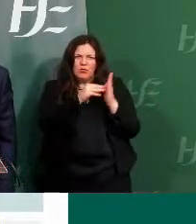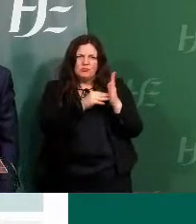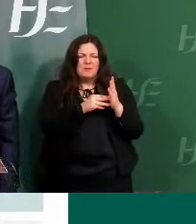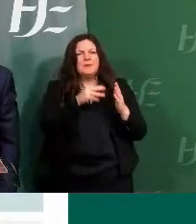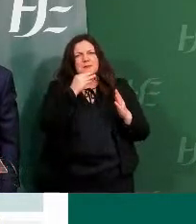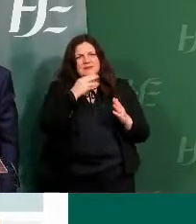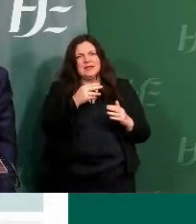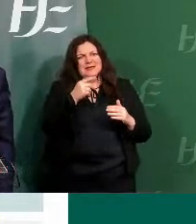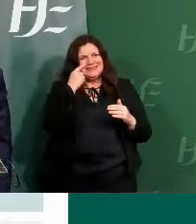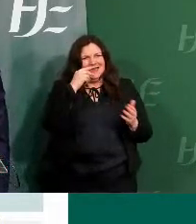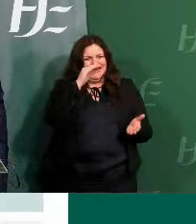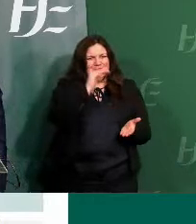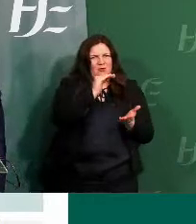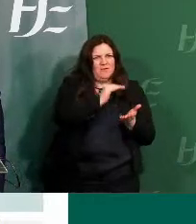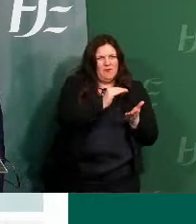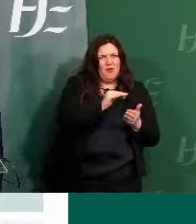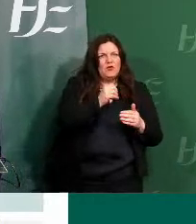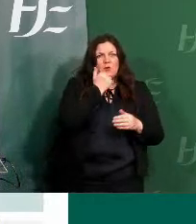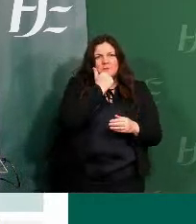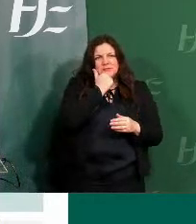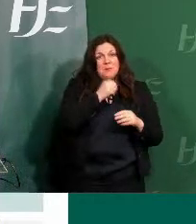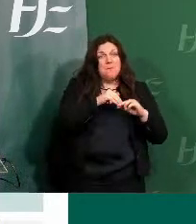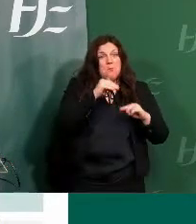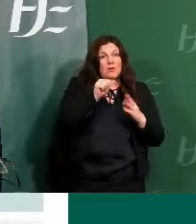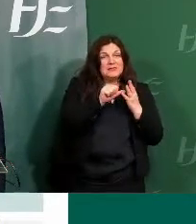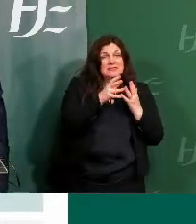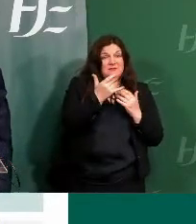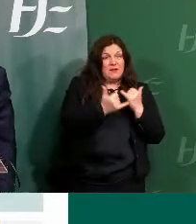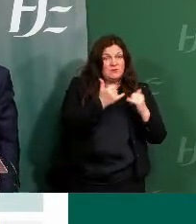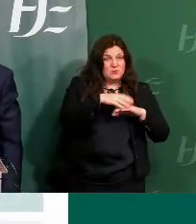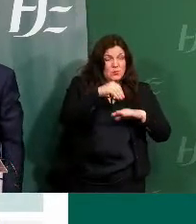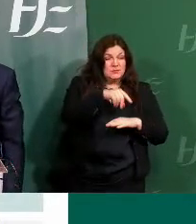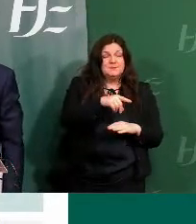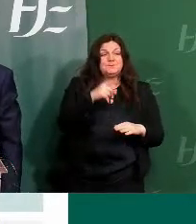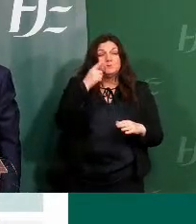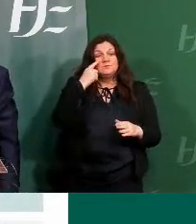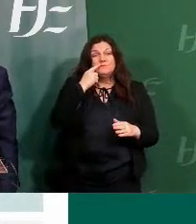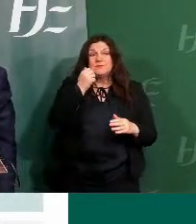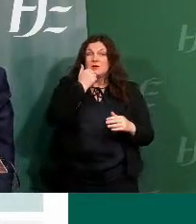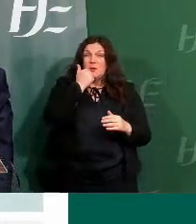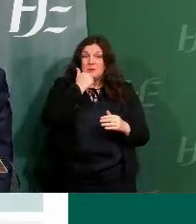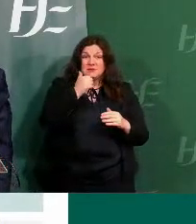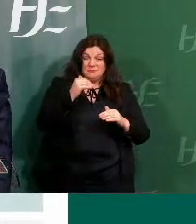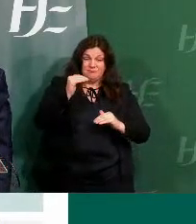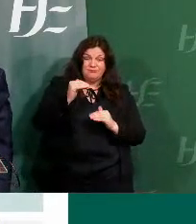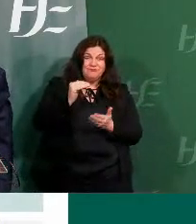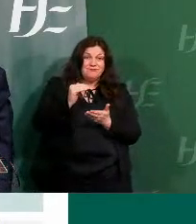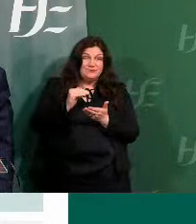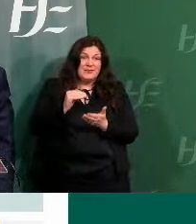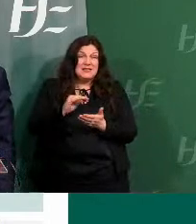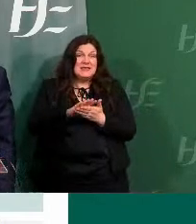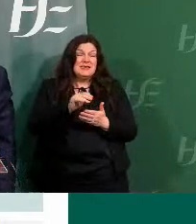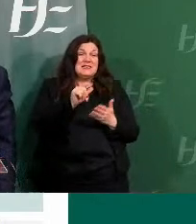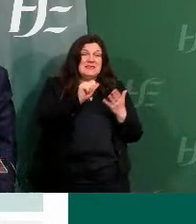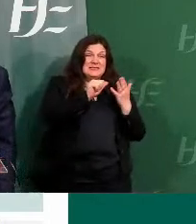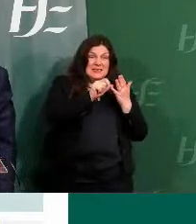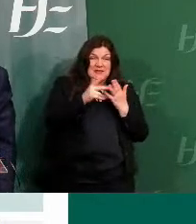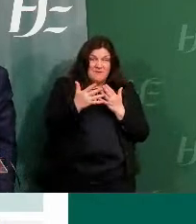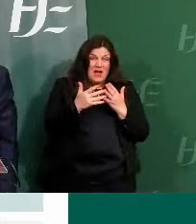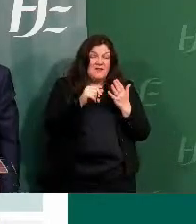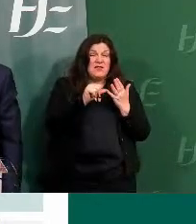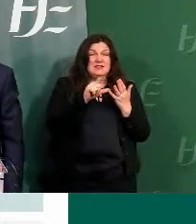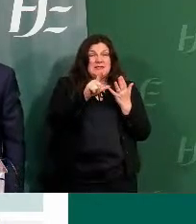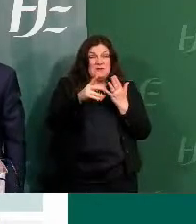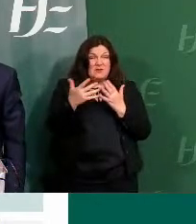over 65s. And if you look at the table at the bottom, the big drop in the numbers of cases in the 65, 74s, 75 to 84s